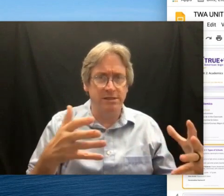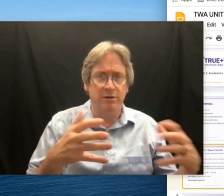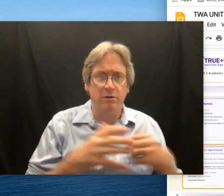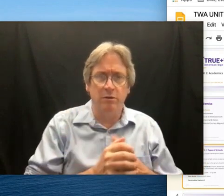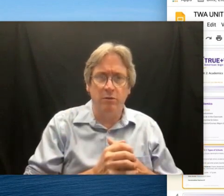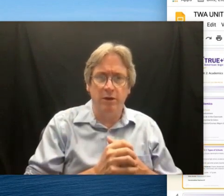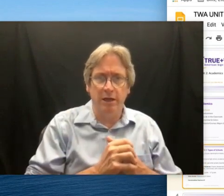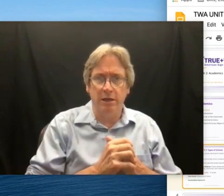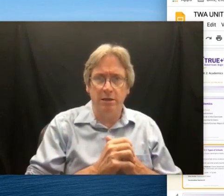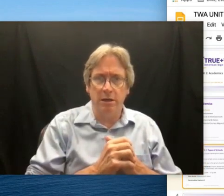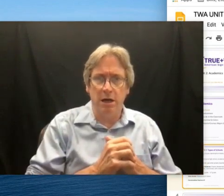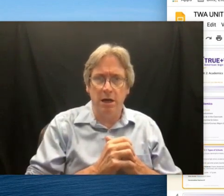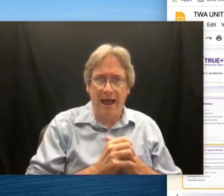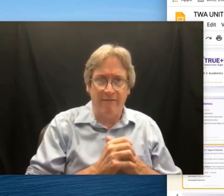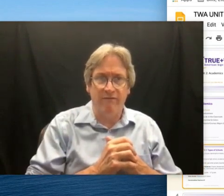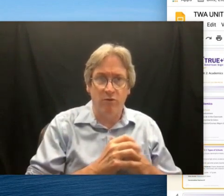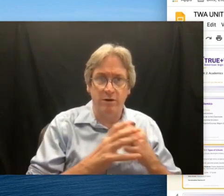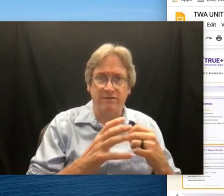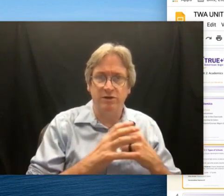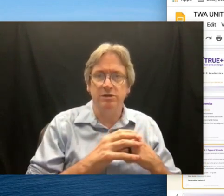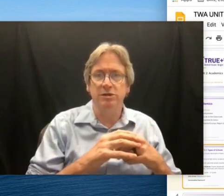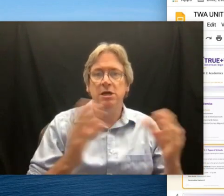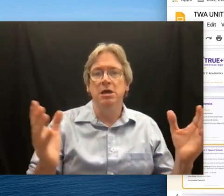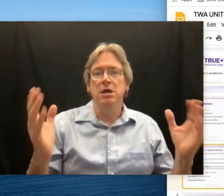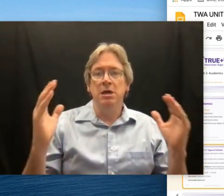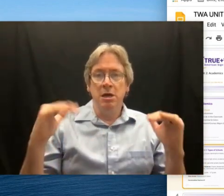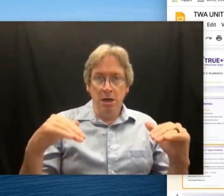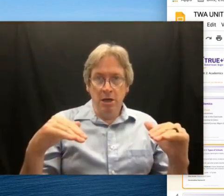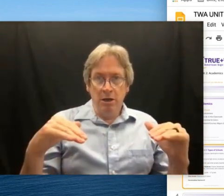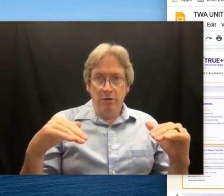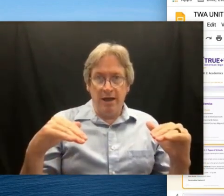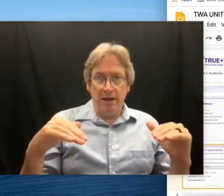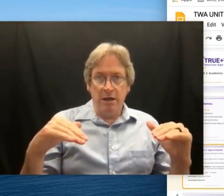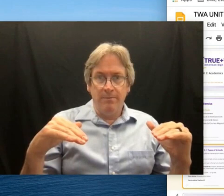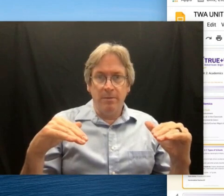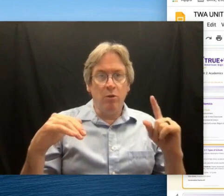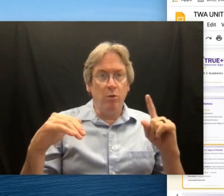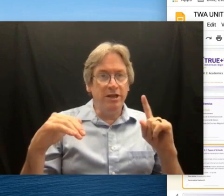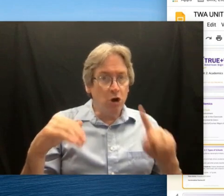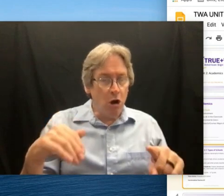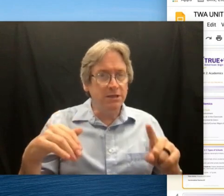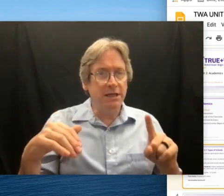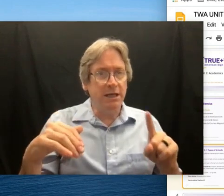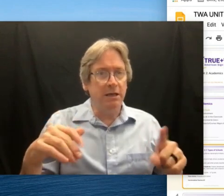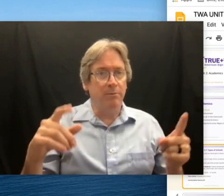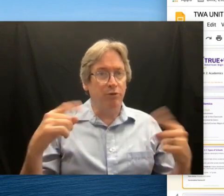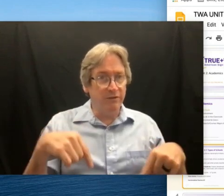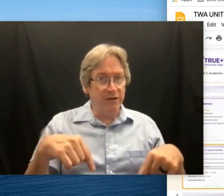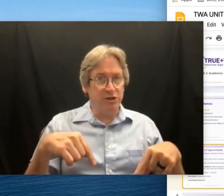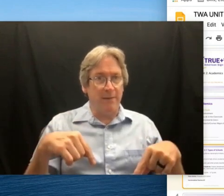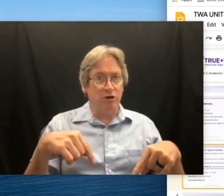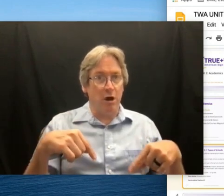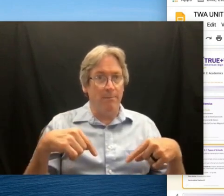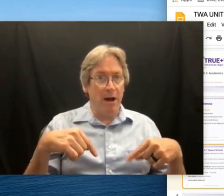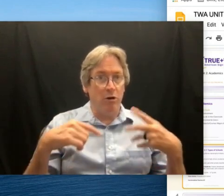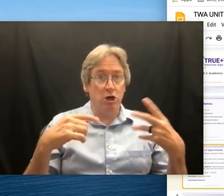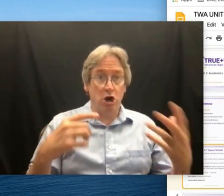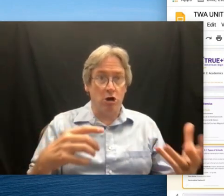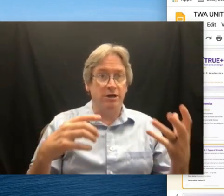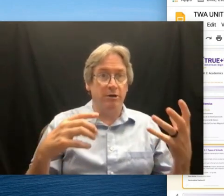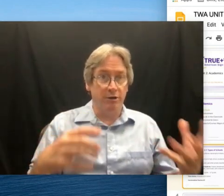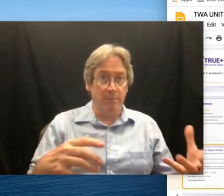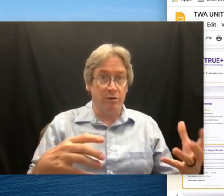main ones that we have for deaf students? Then we talked in the previous chapter